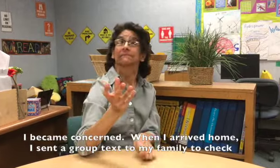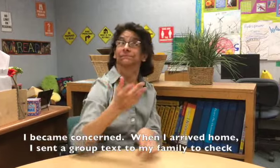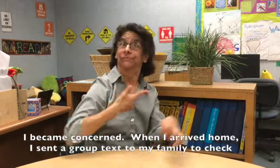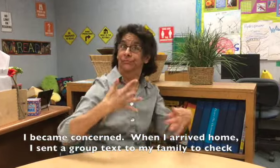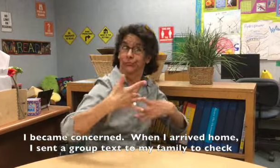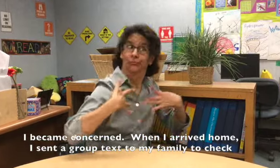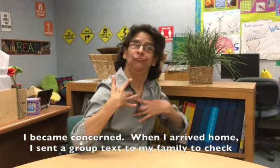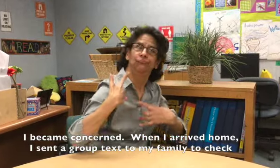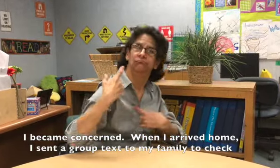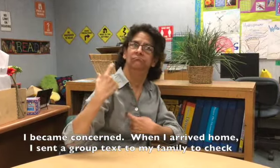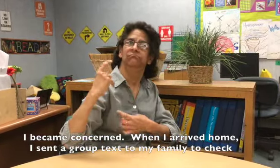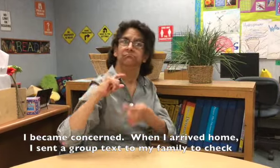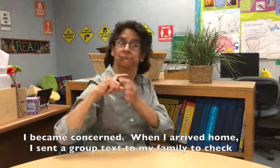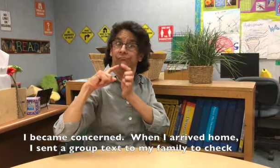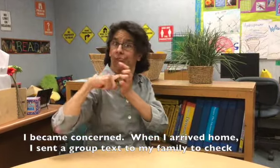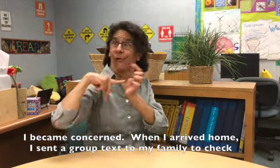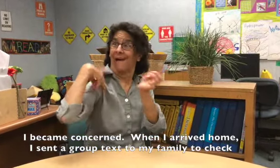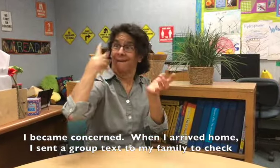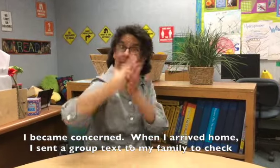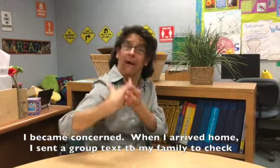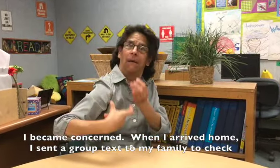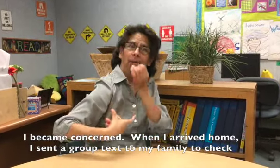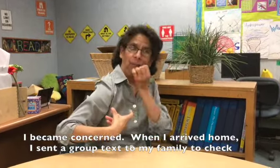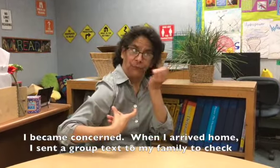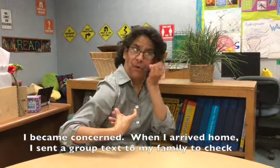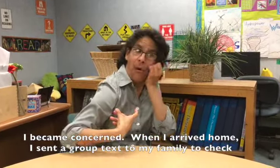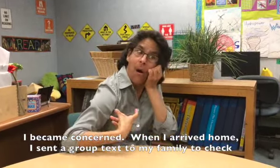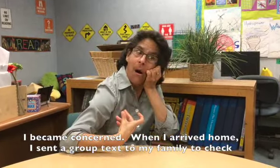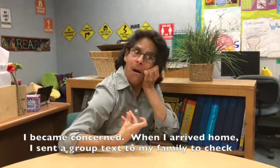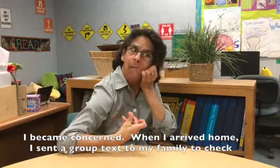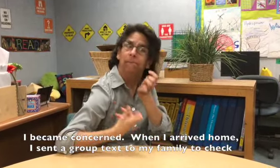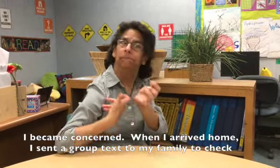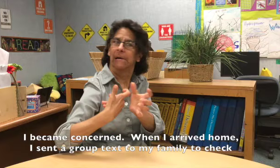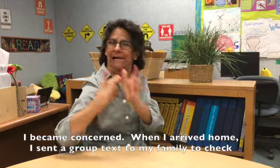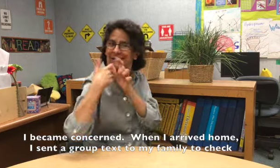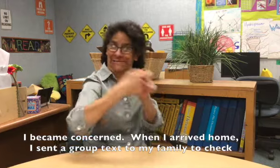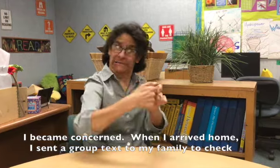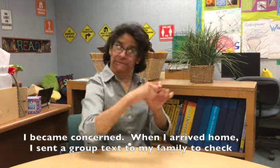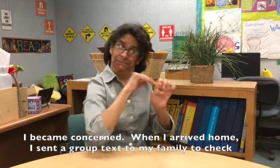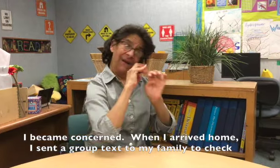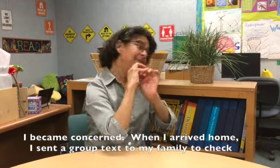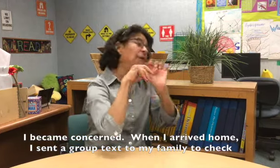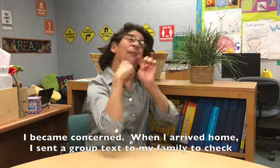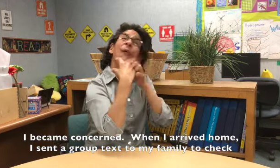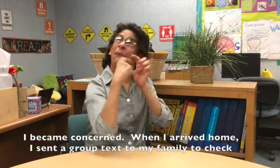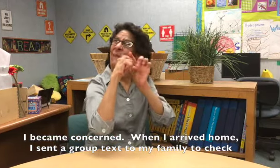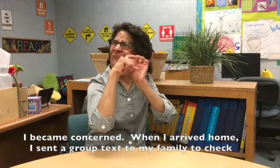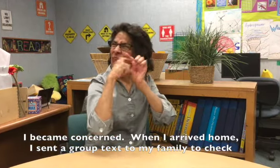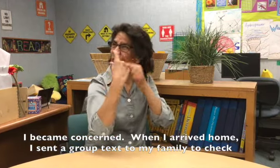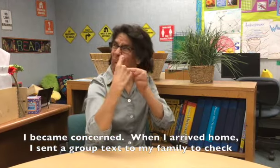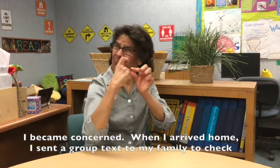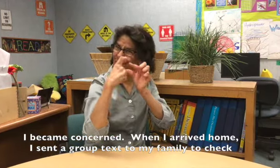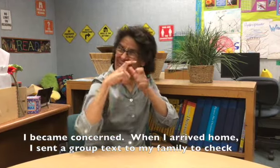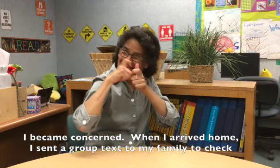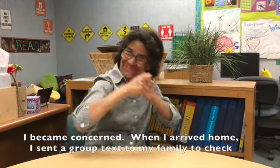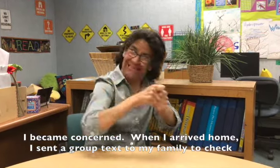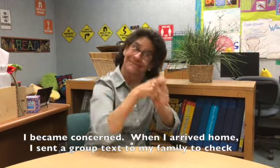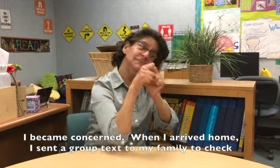and I became concerned. When I arrived home, I sent a group text to my family to check